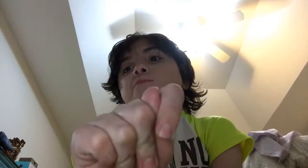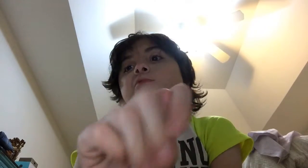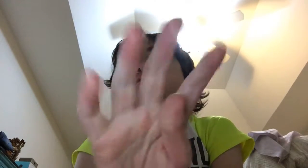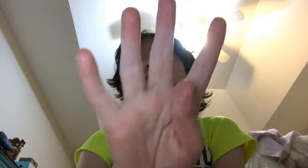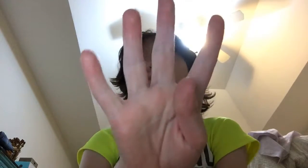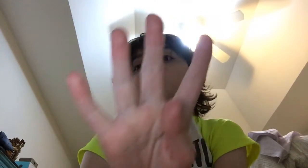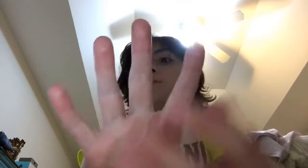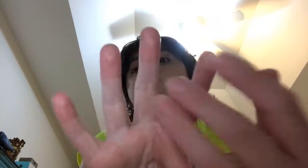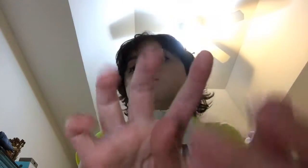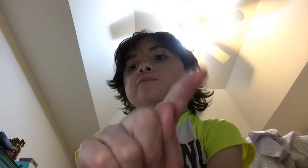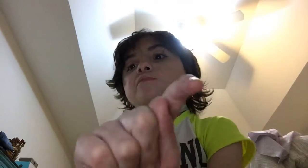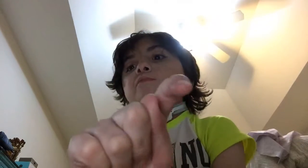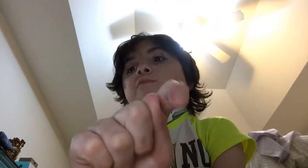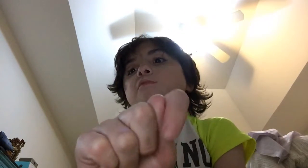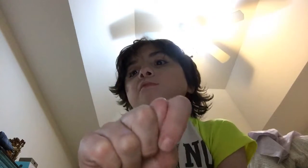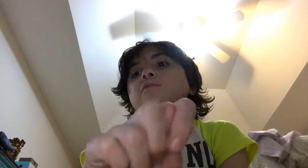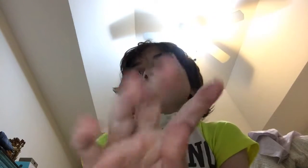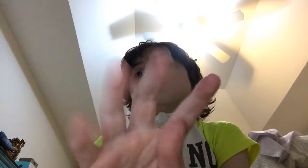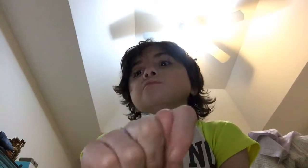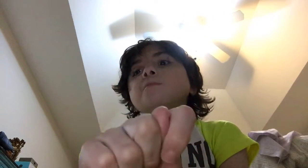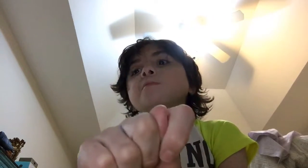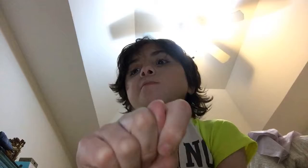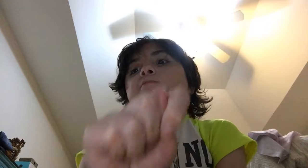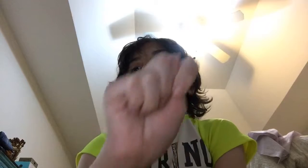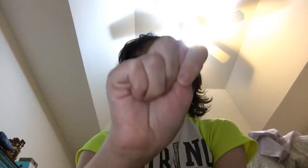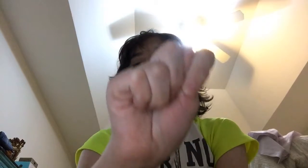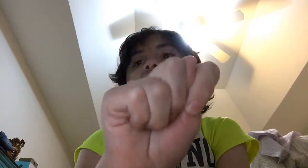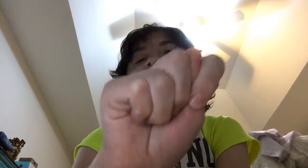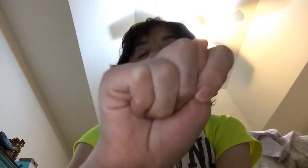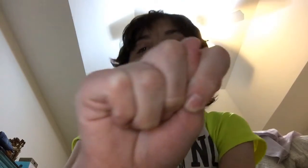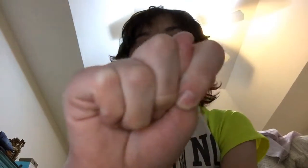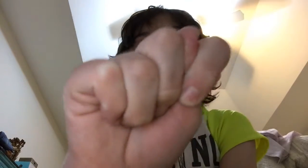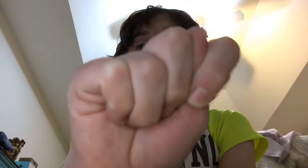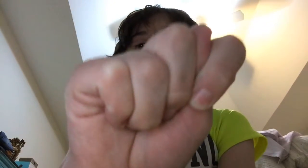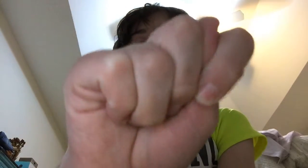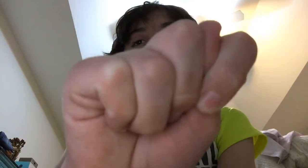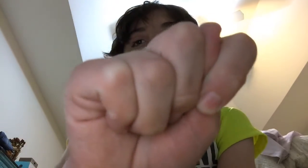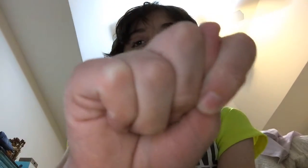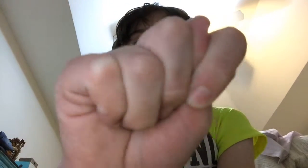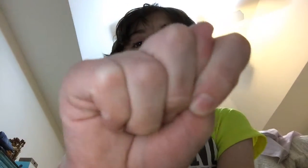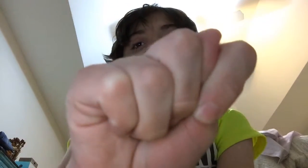like curl up on the other fingers and that's T.